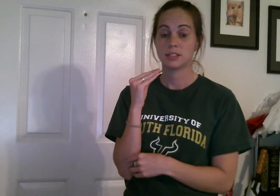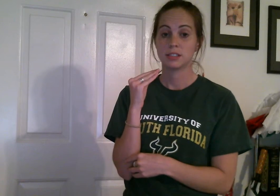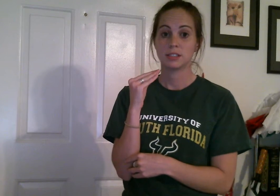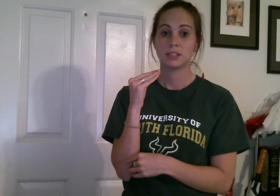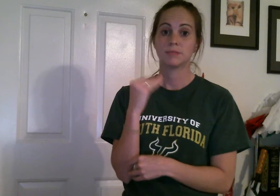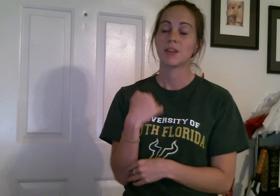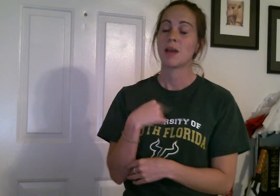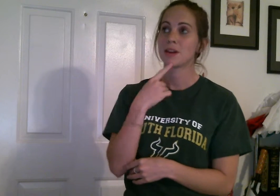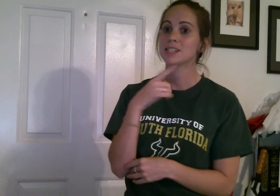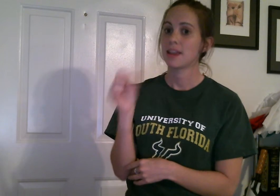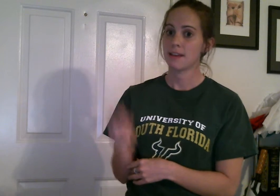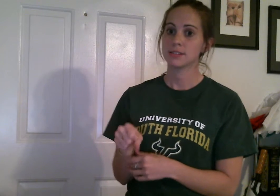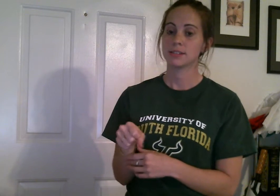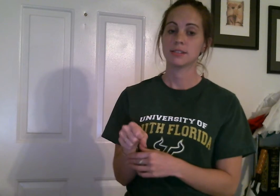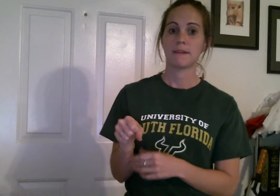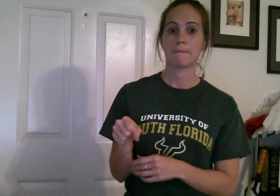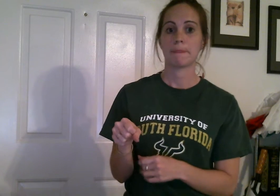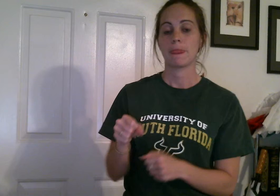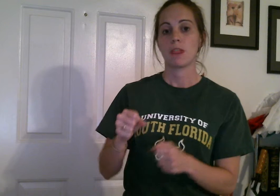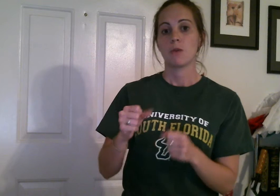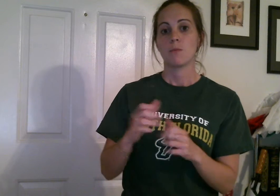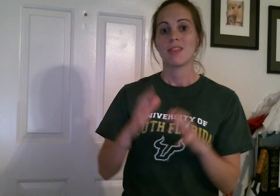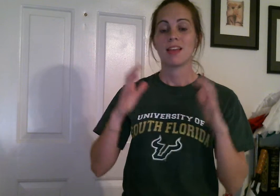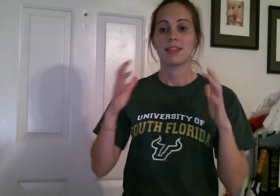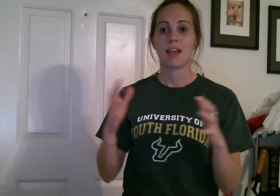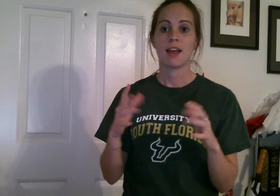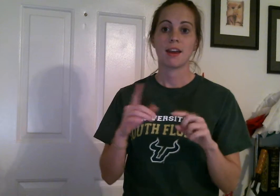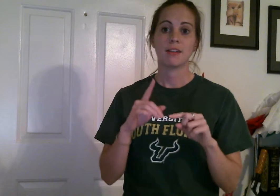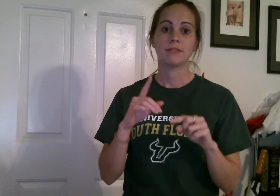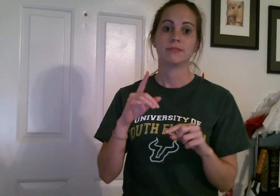I'm going to say yes. With a lot of dedication to studying